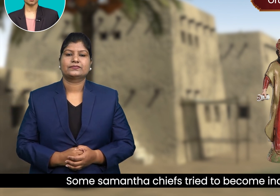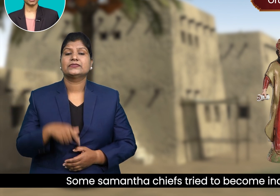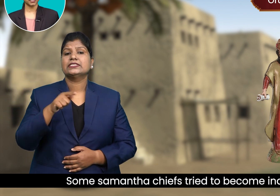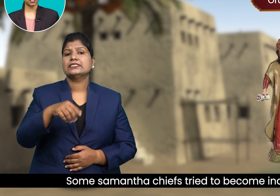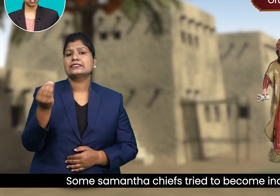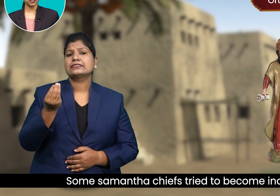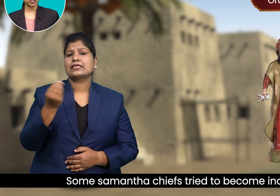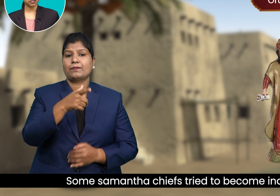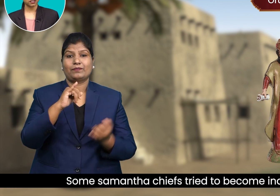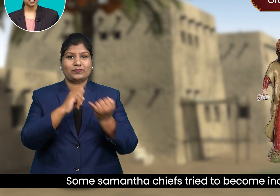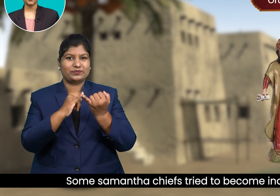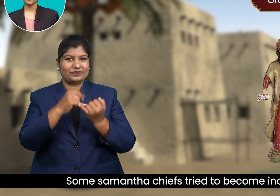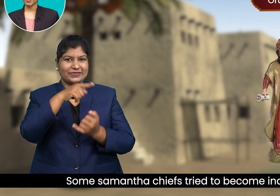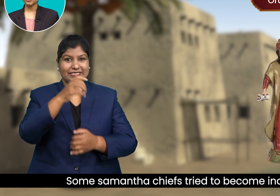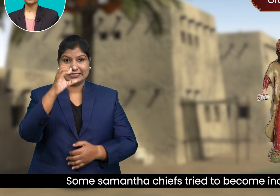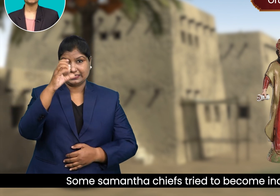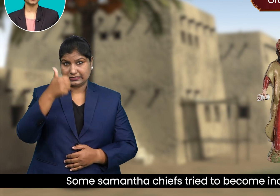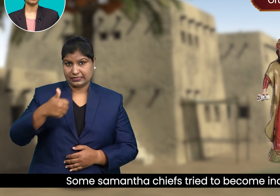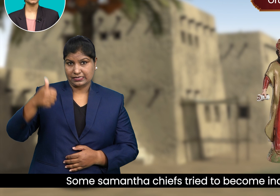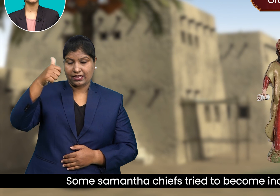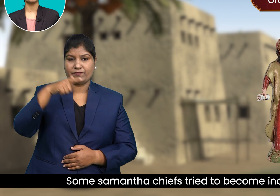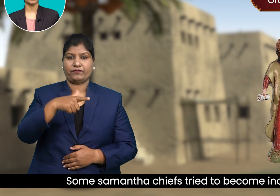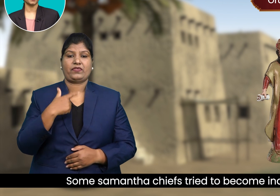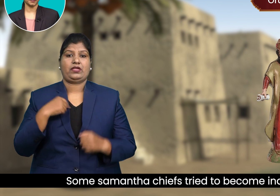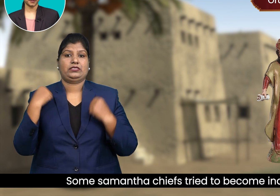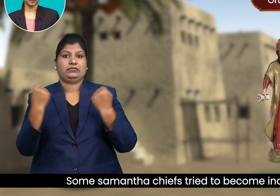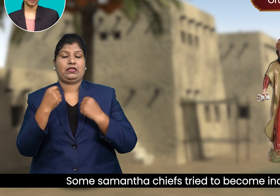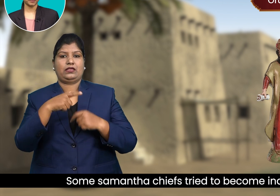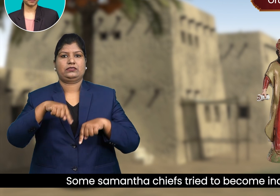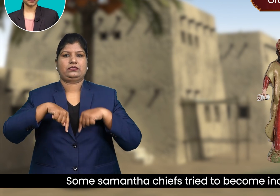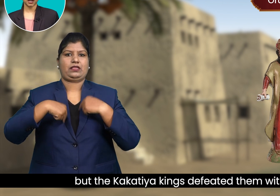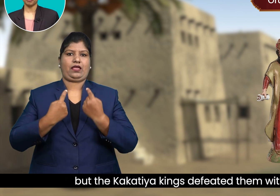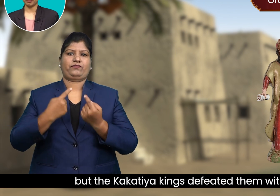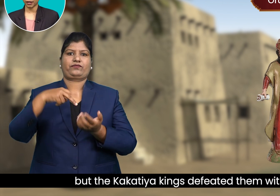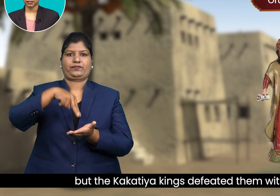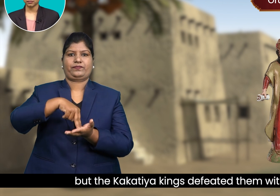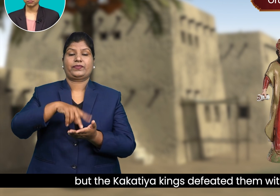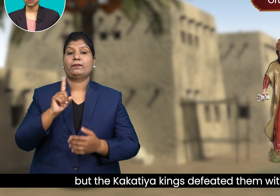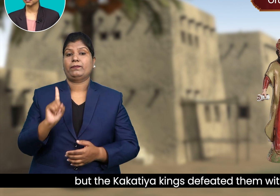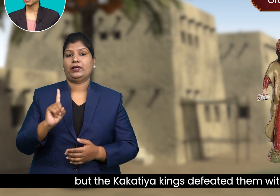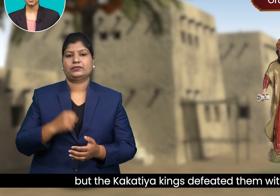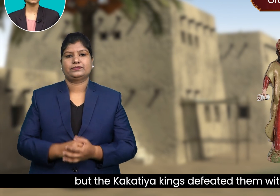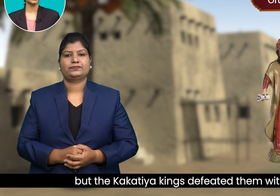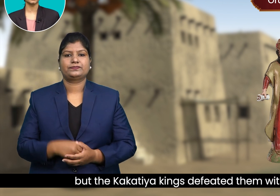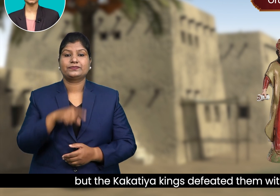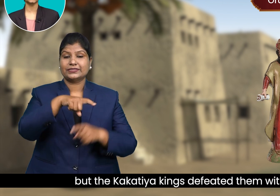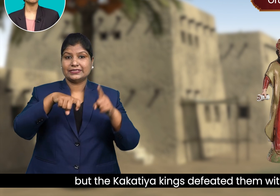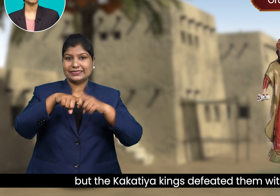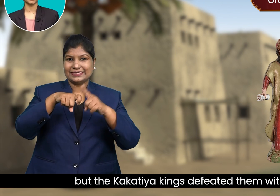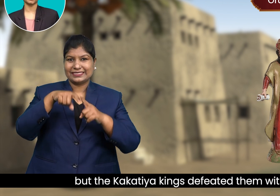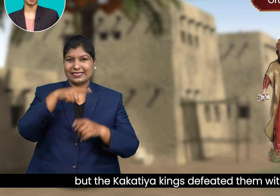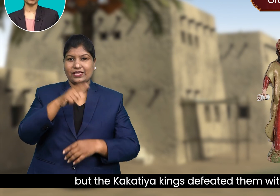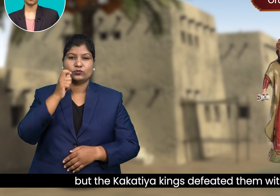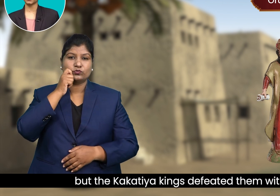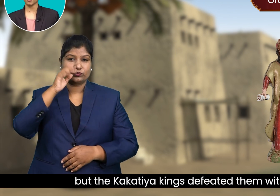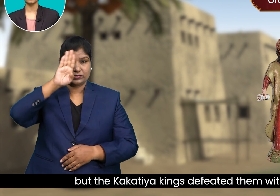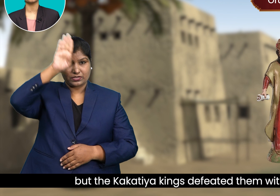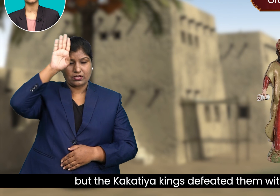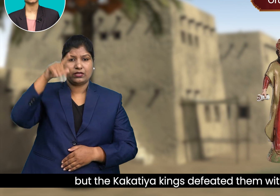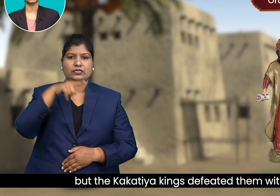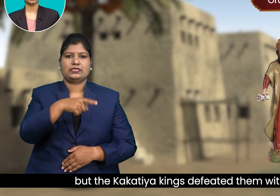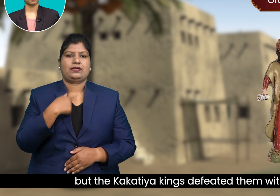Some Samanta chiefs tried to become independent, but the Kakatiya kings defeated them